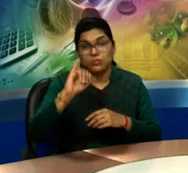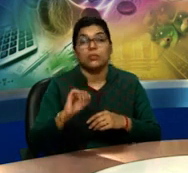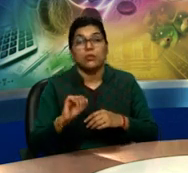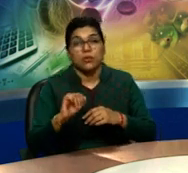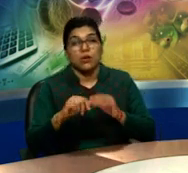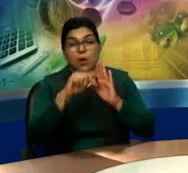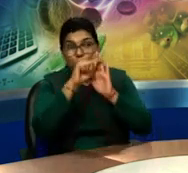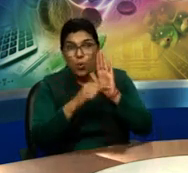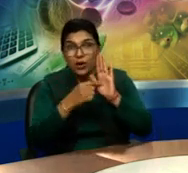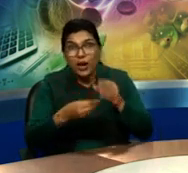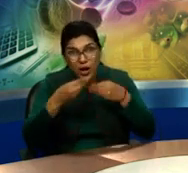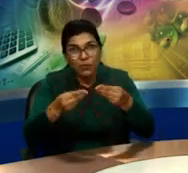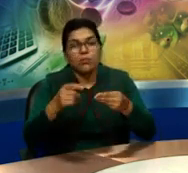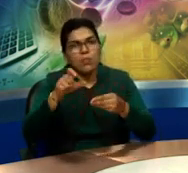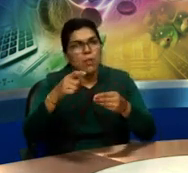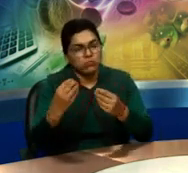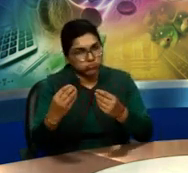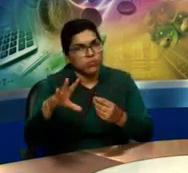to learn and open to update ourselves.